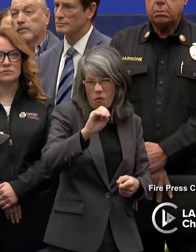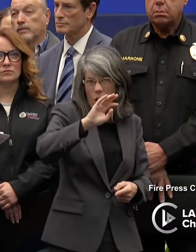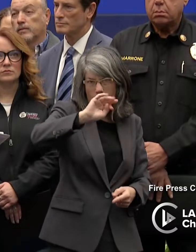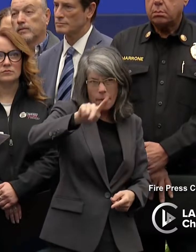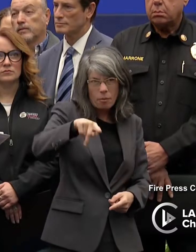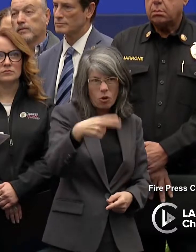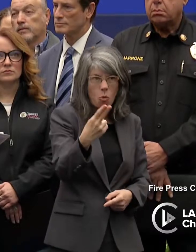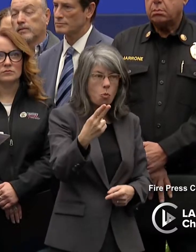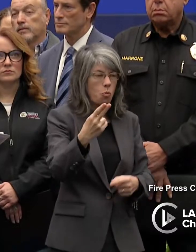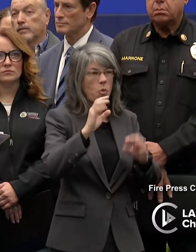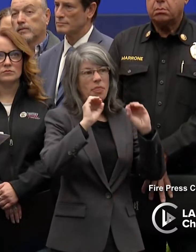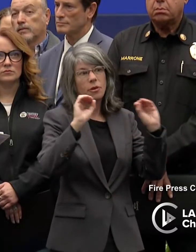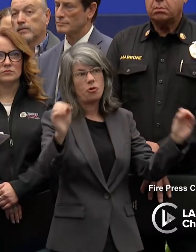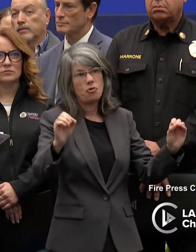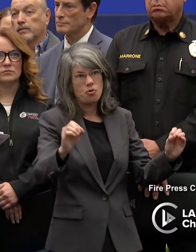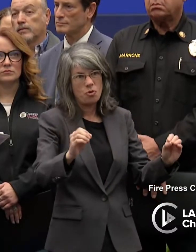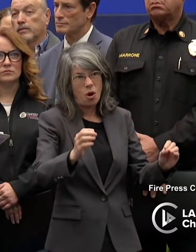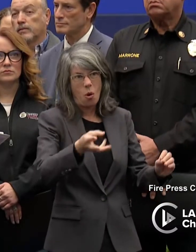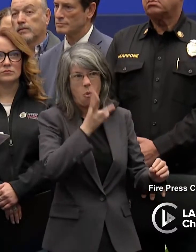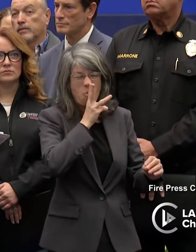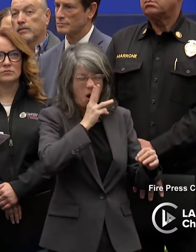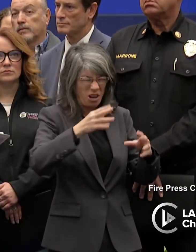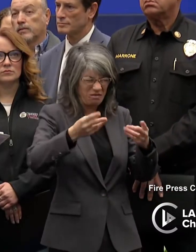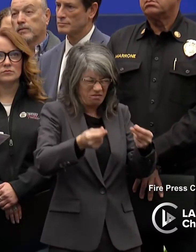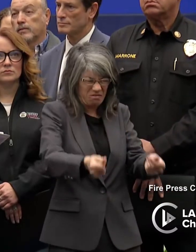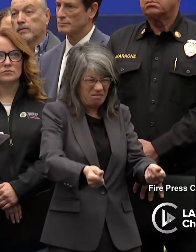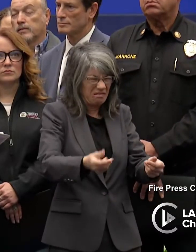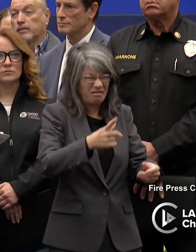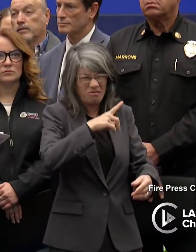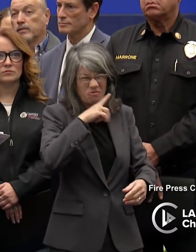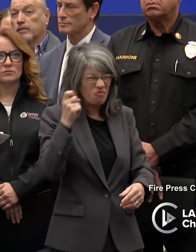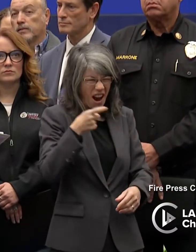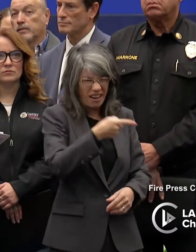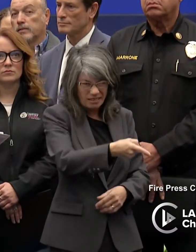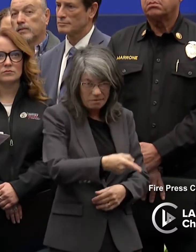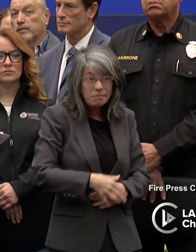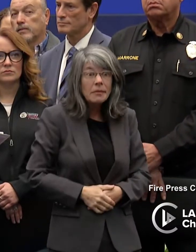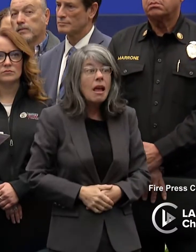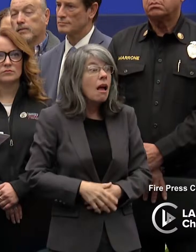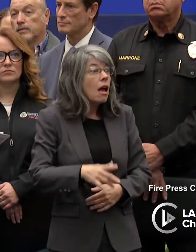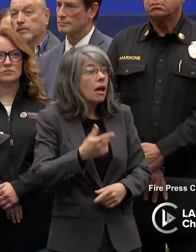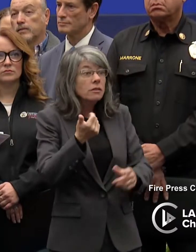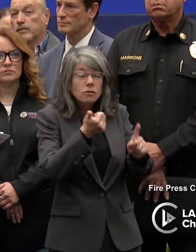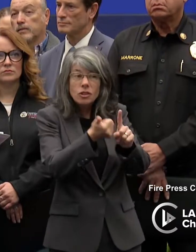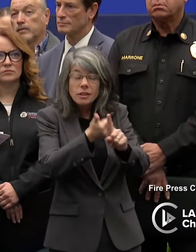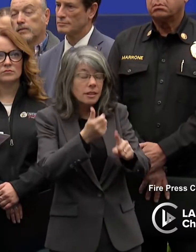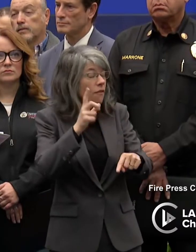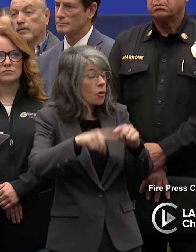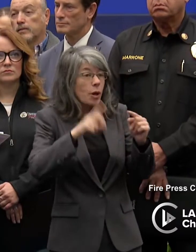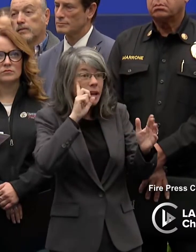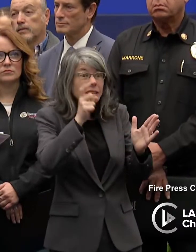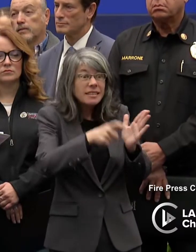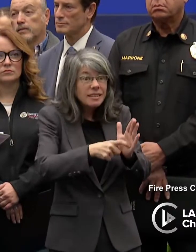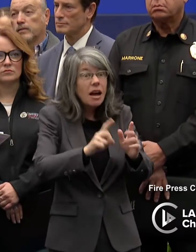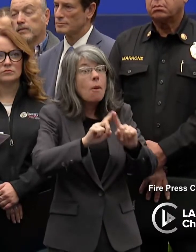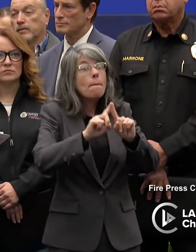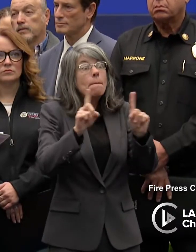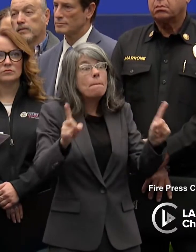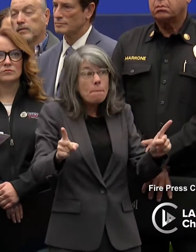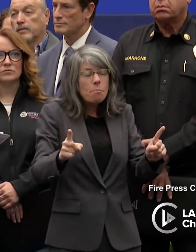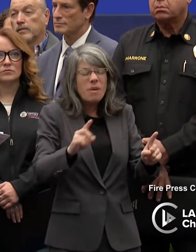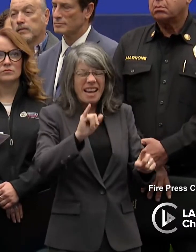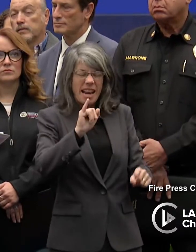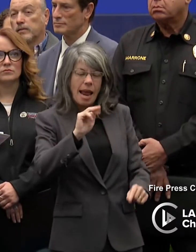low humidity. When you look at the aerial view of the Palisades fire, you may not be able to tell, But however,